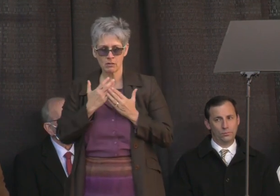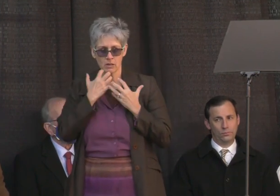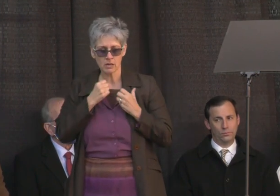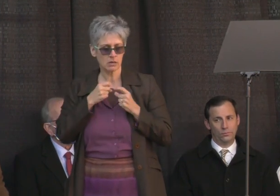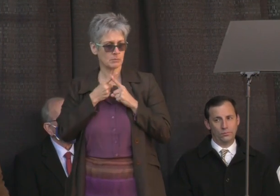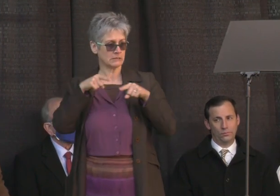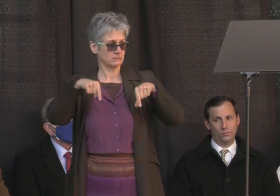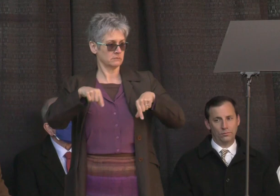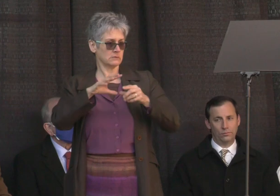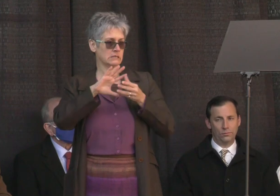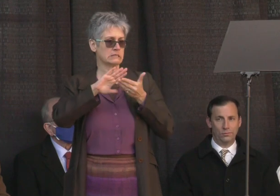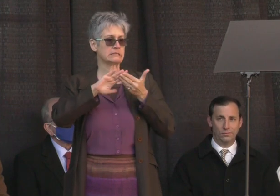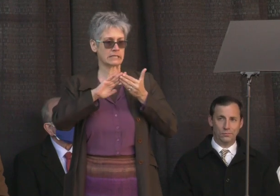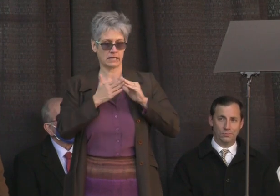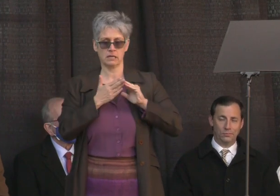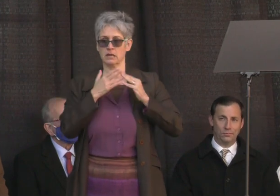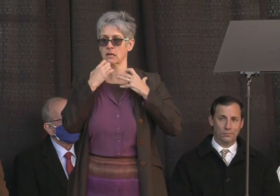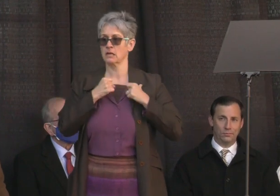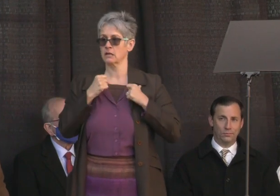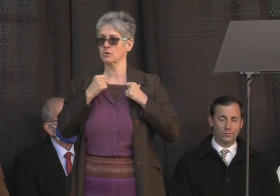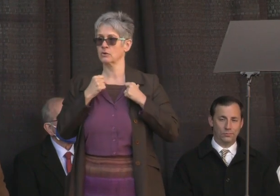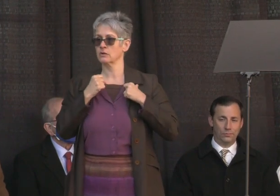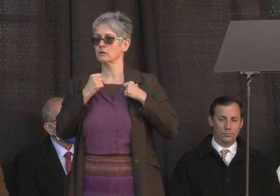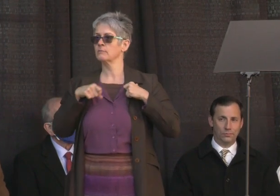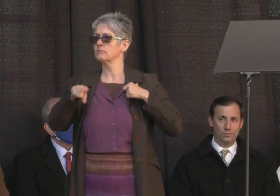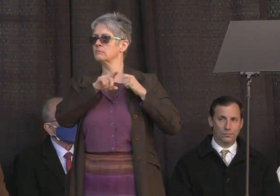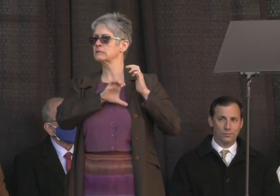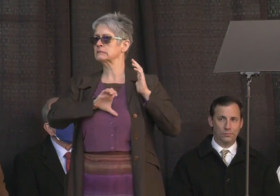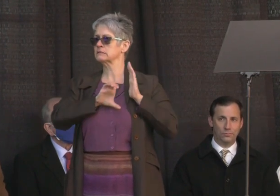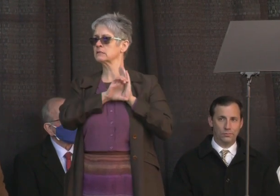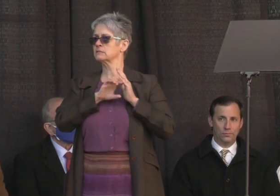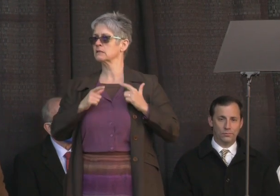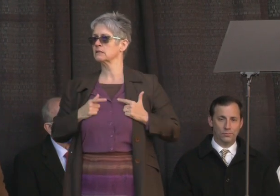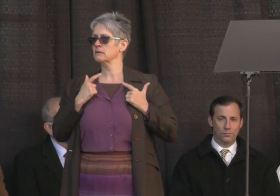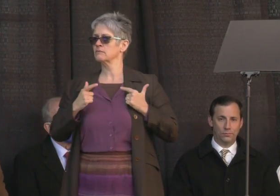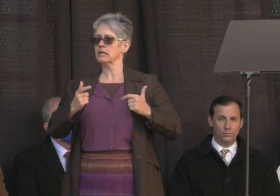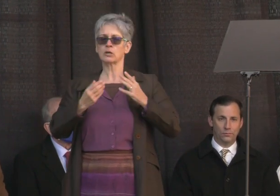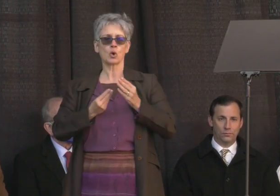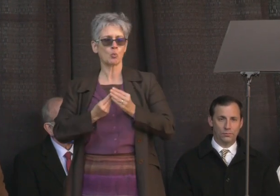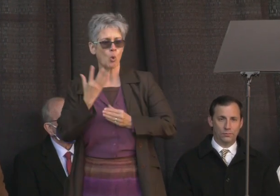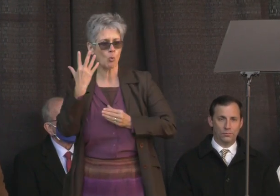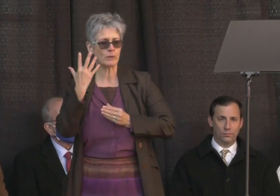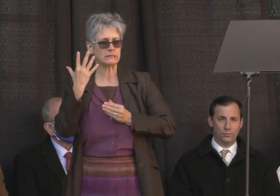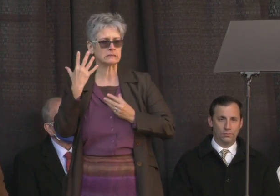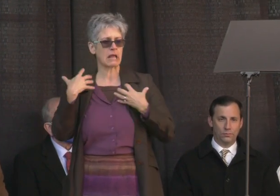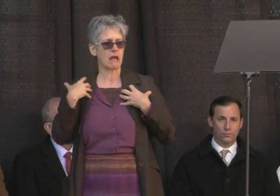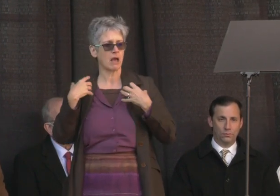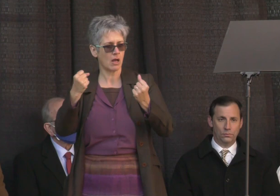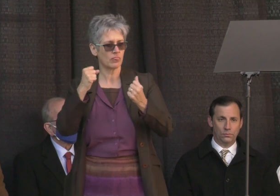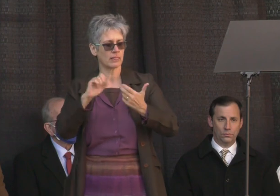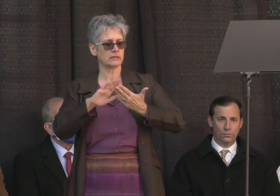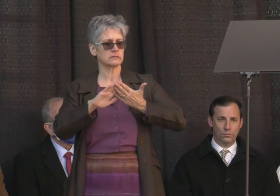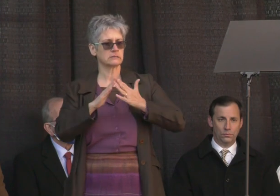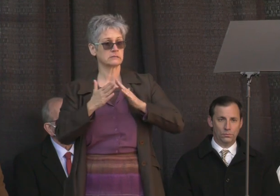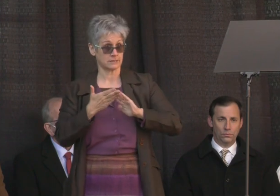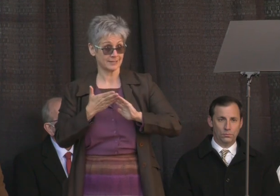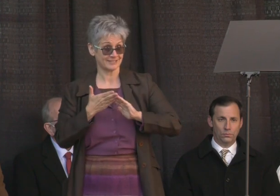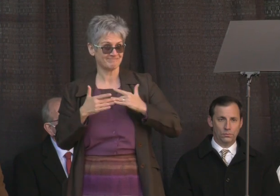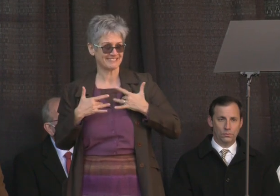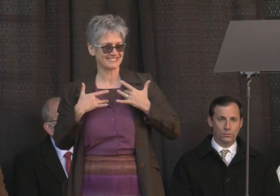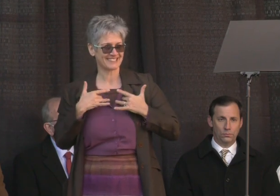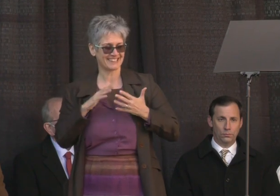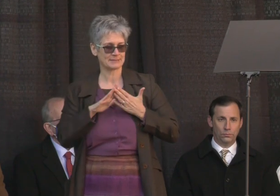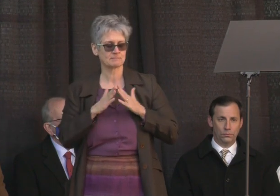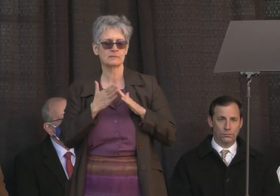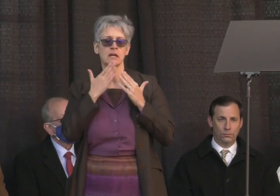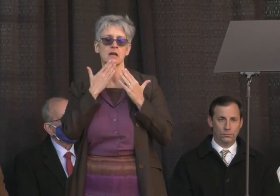about making sure that our citizens live in a vibrant city and have the things that they need. So, Columbia, I am